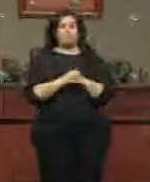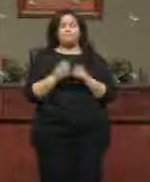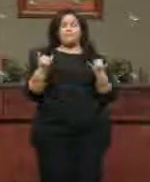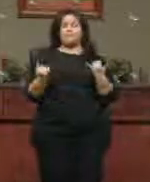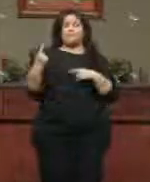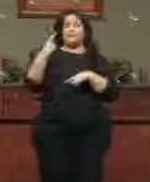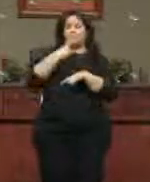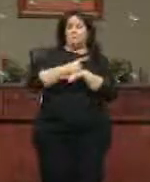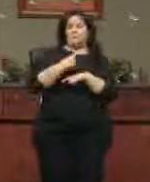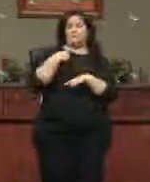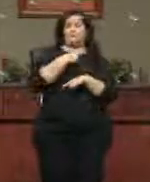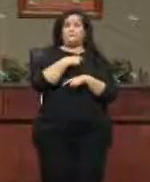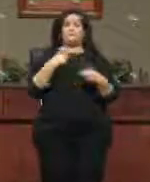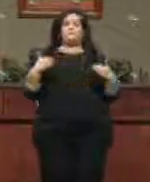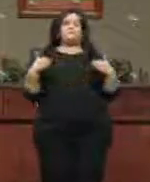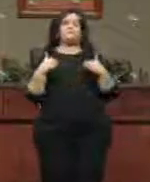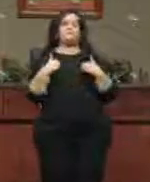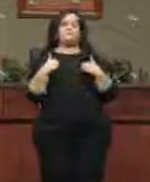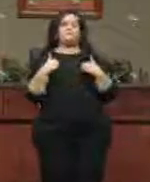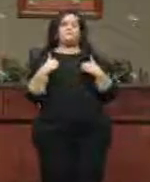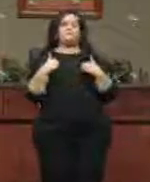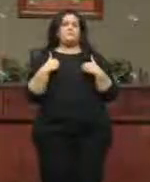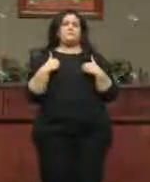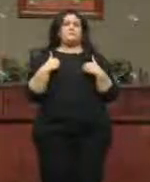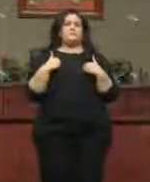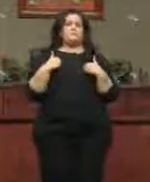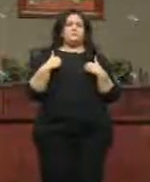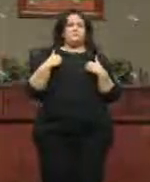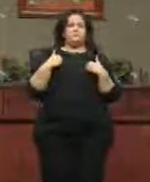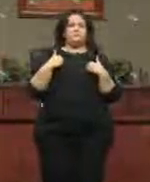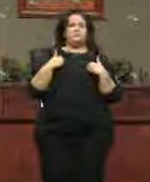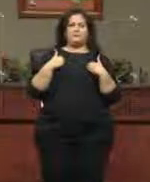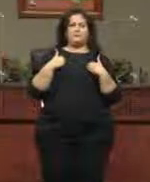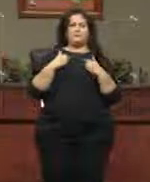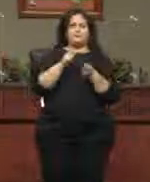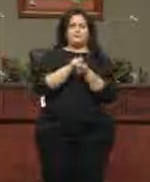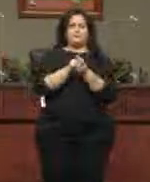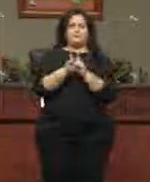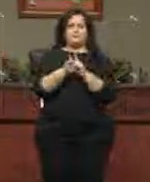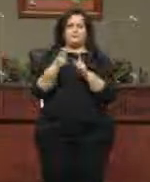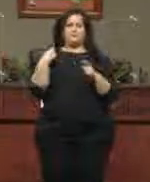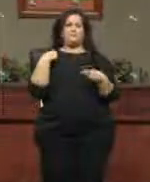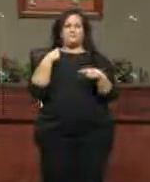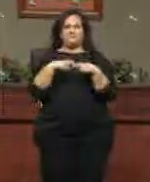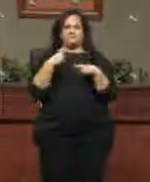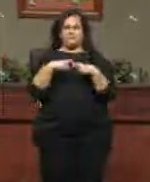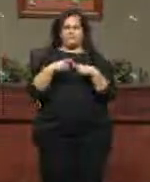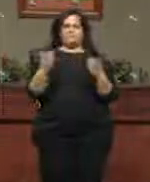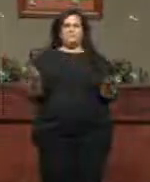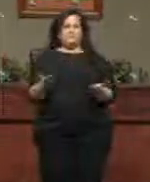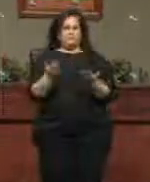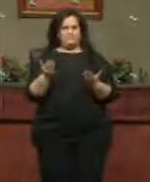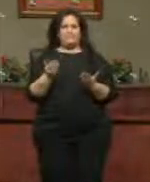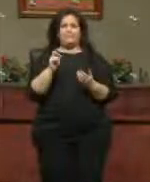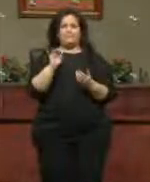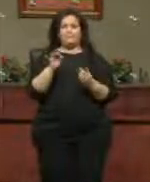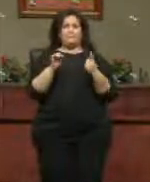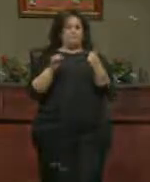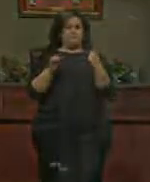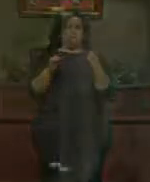we do have the ability to do the translation in Spanish. We have